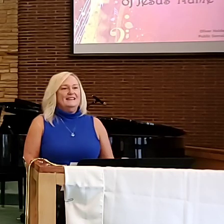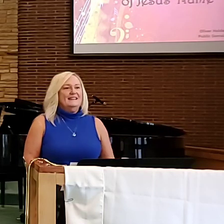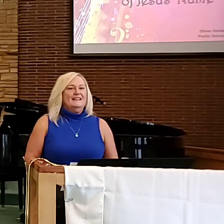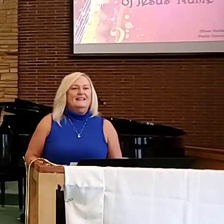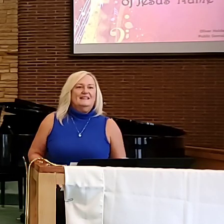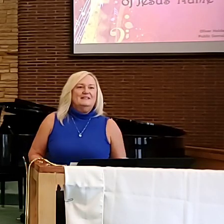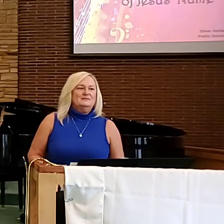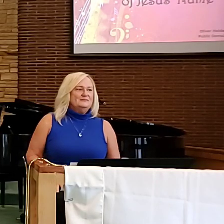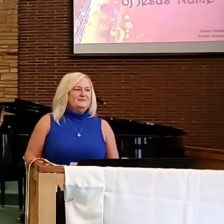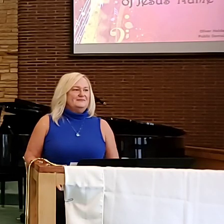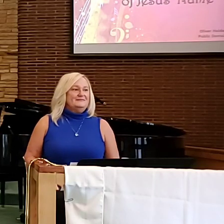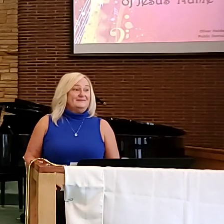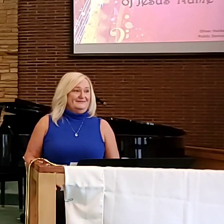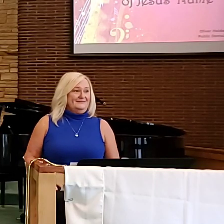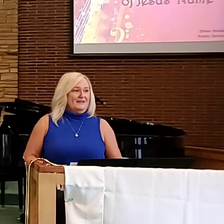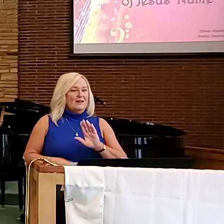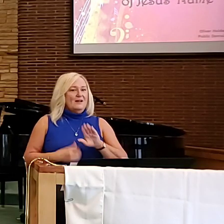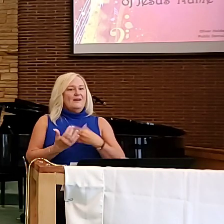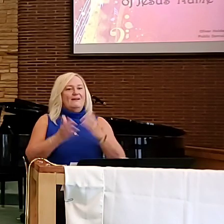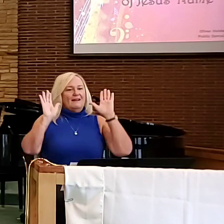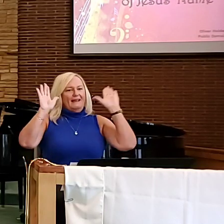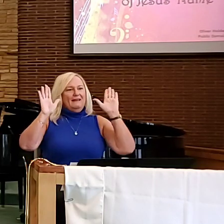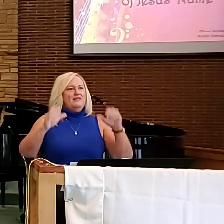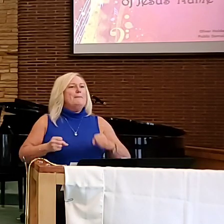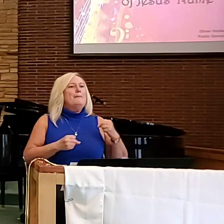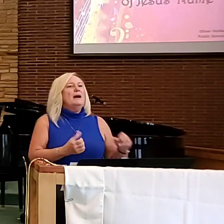Let's sing All Hail the Power.